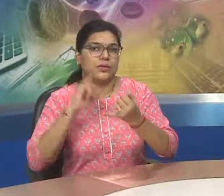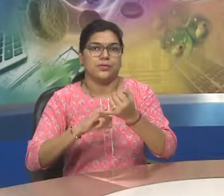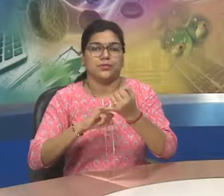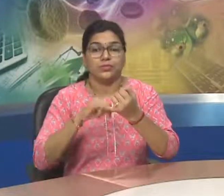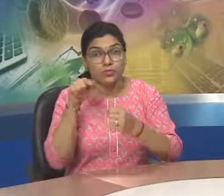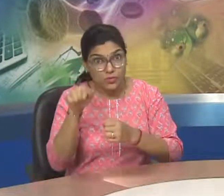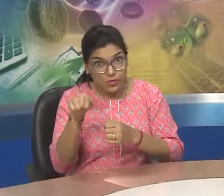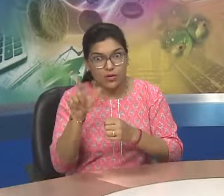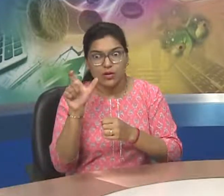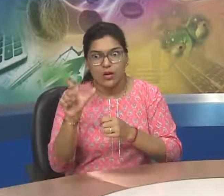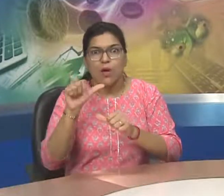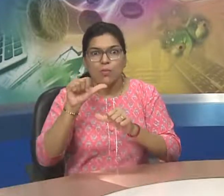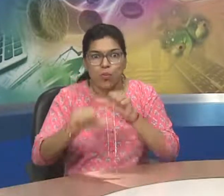is utilized